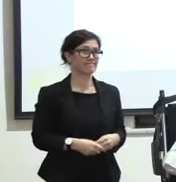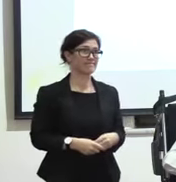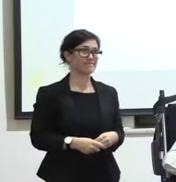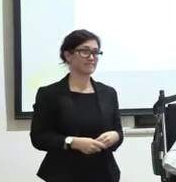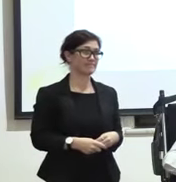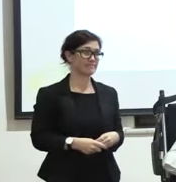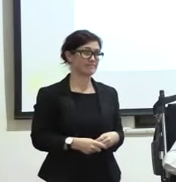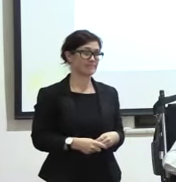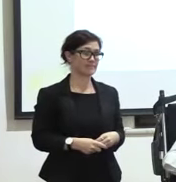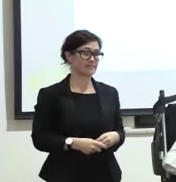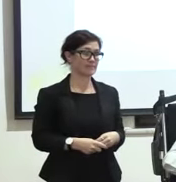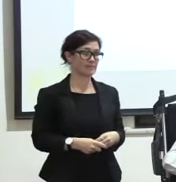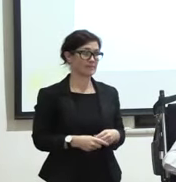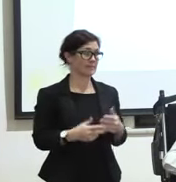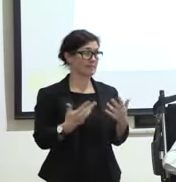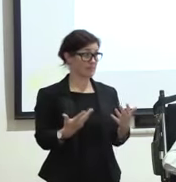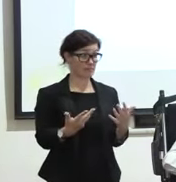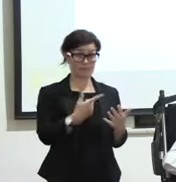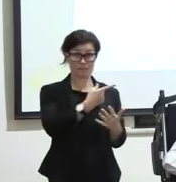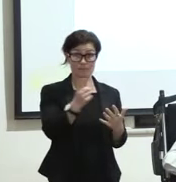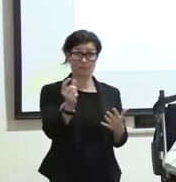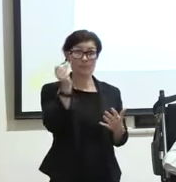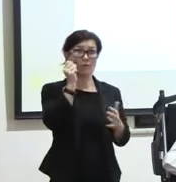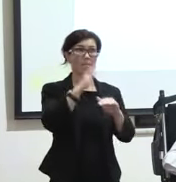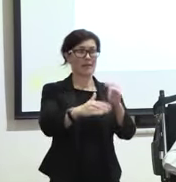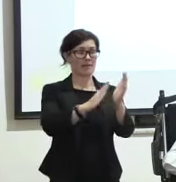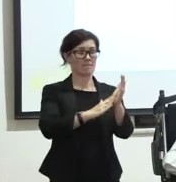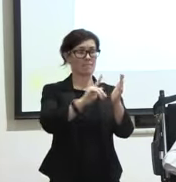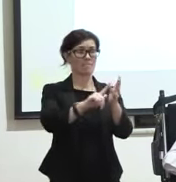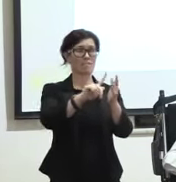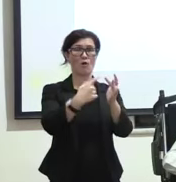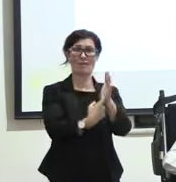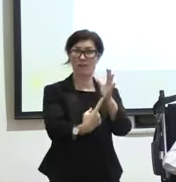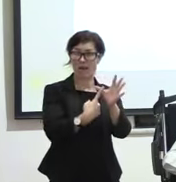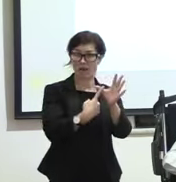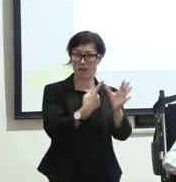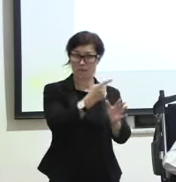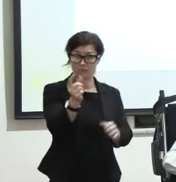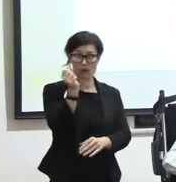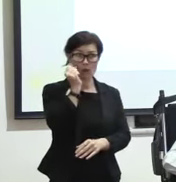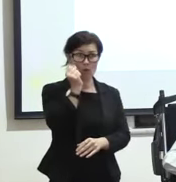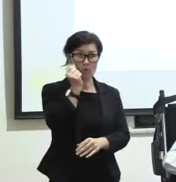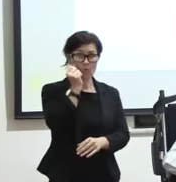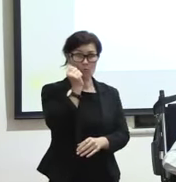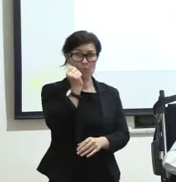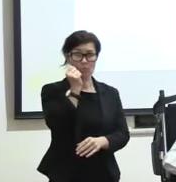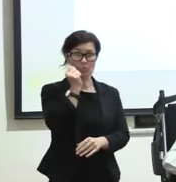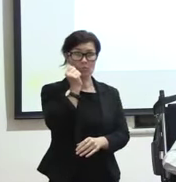So, does anyone know about Moira in Victoria?